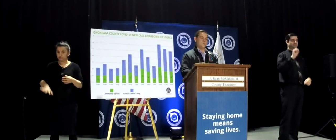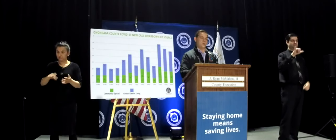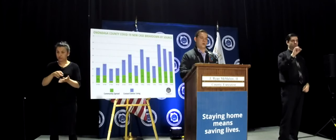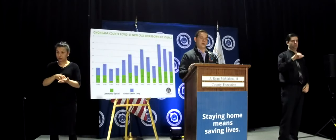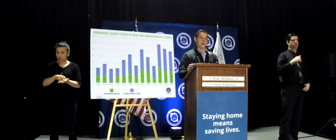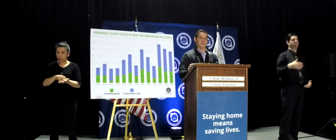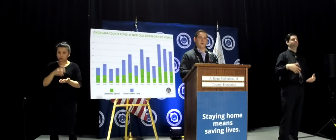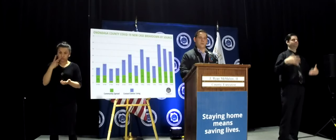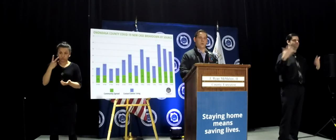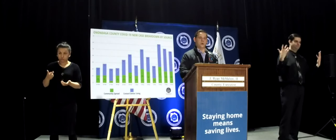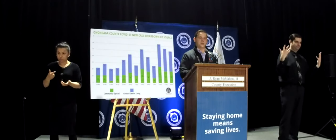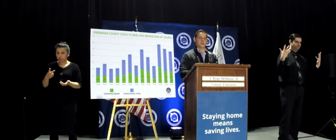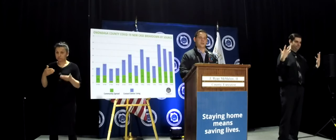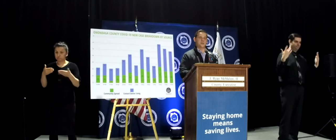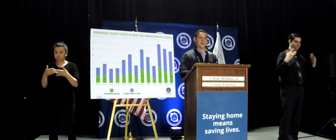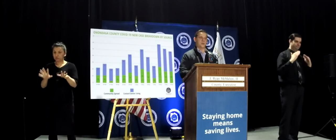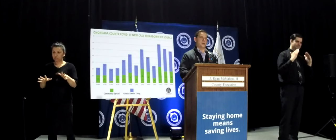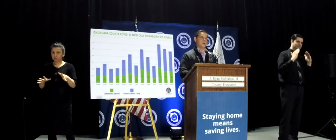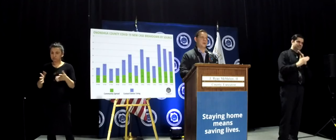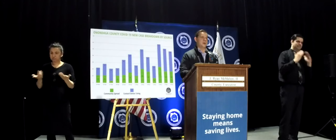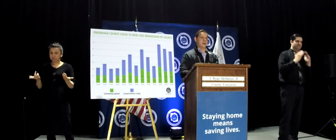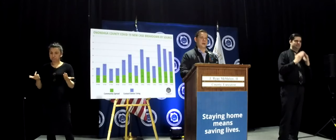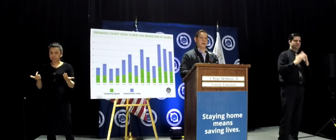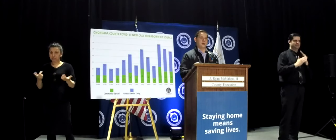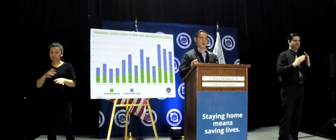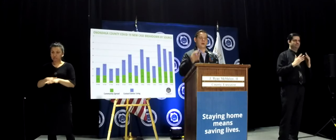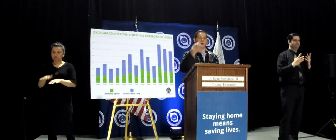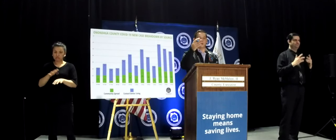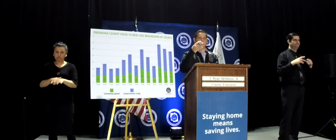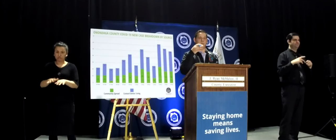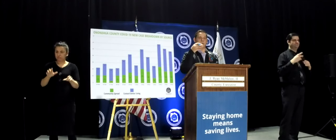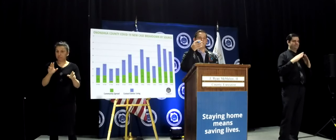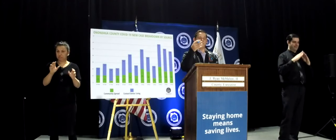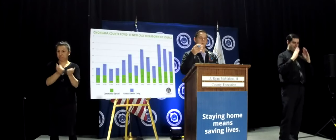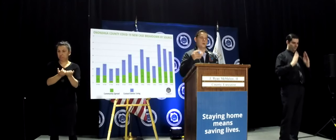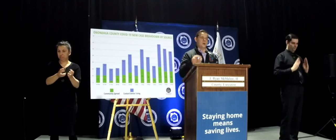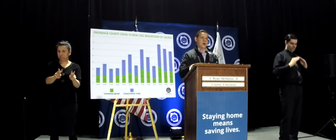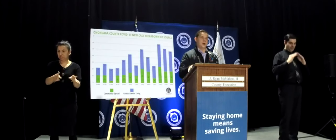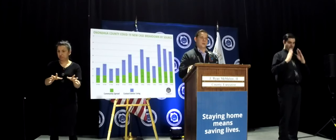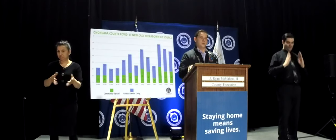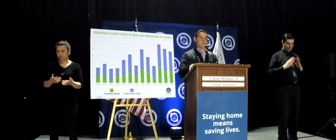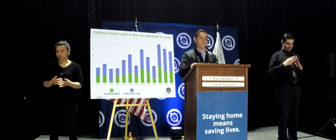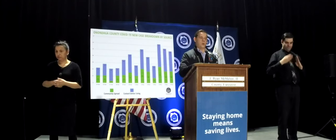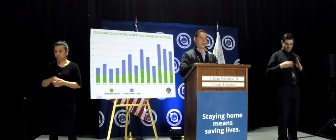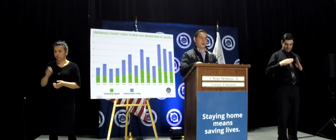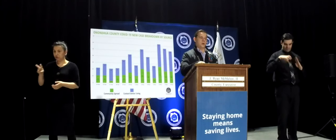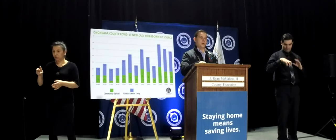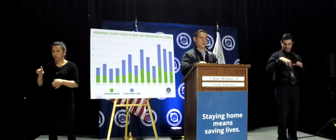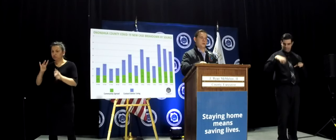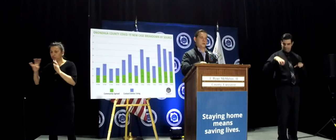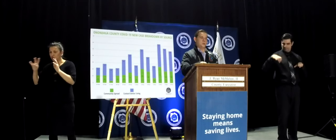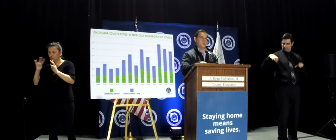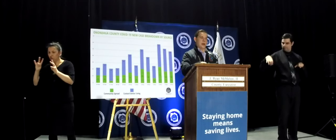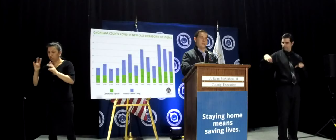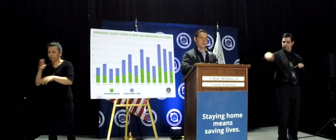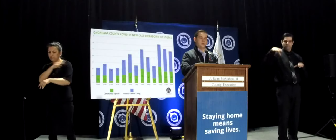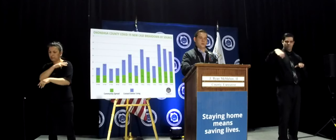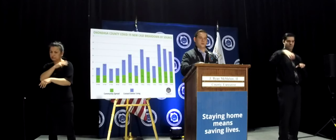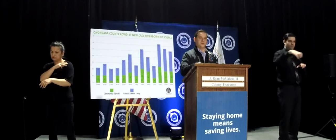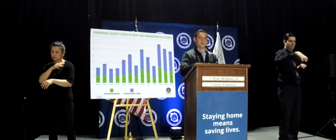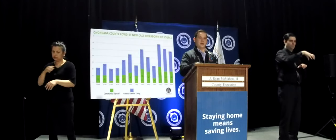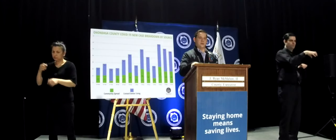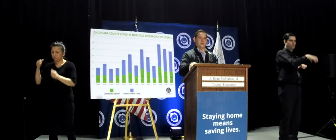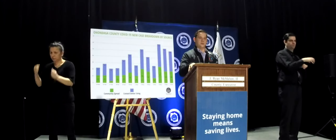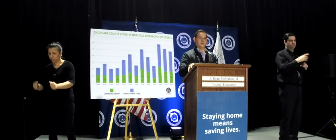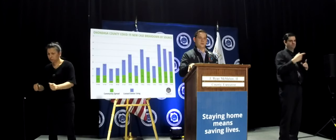out, or go out on the front porch in a 2-family and run into other people, there's more